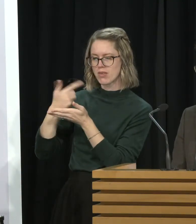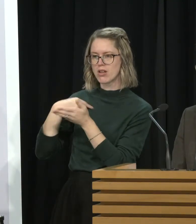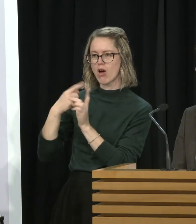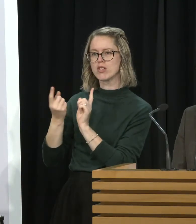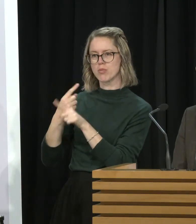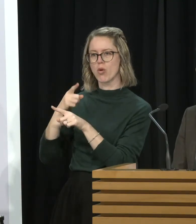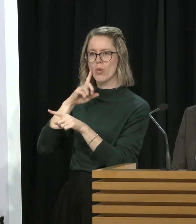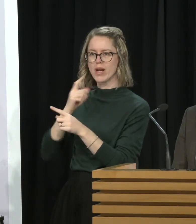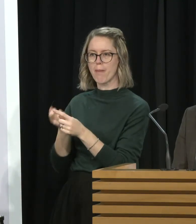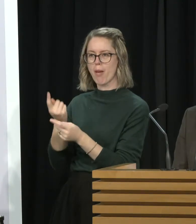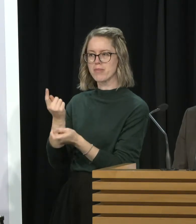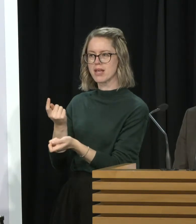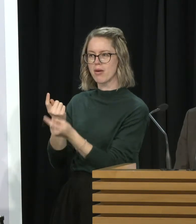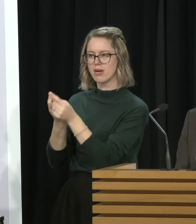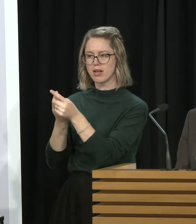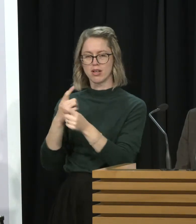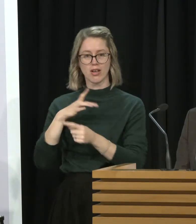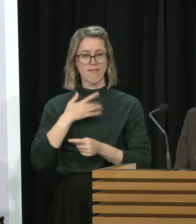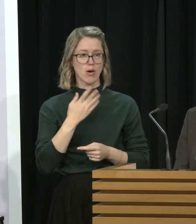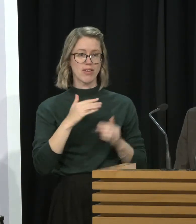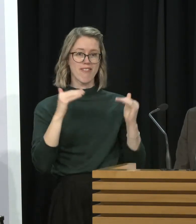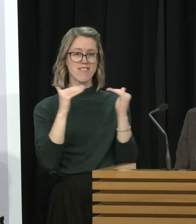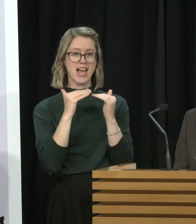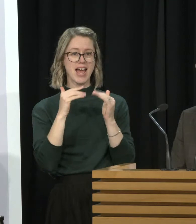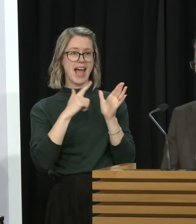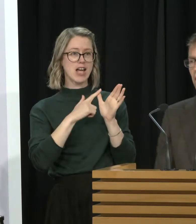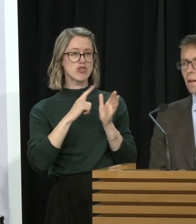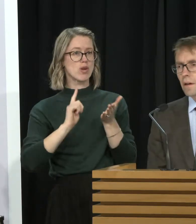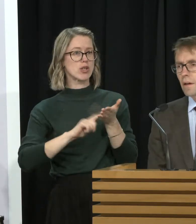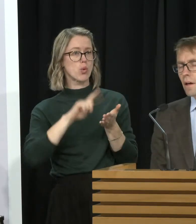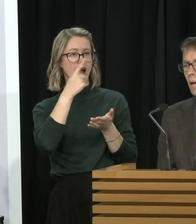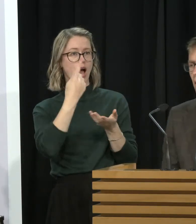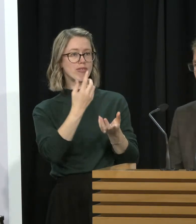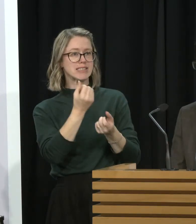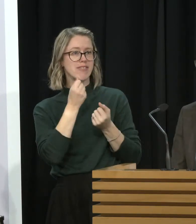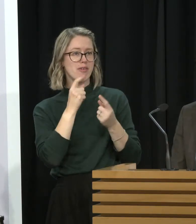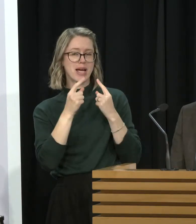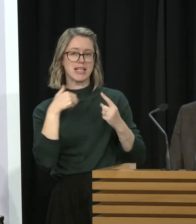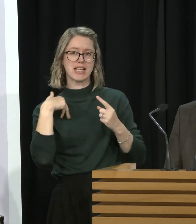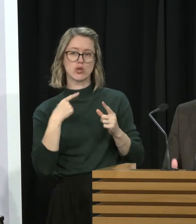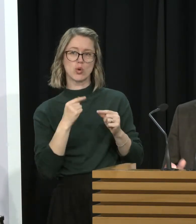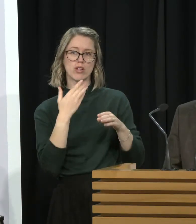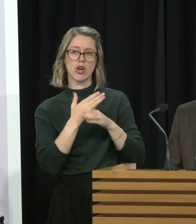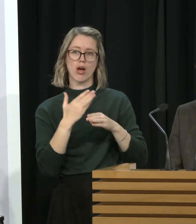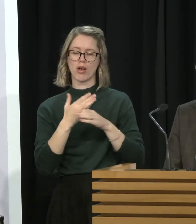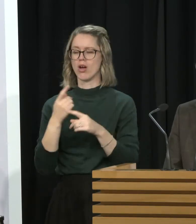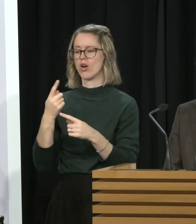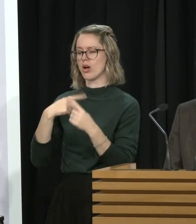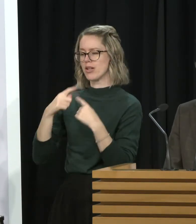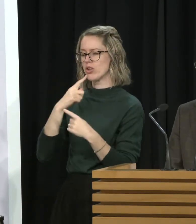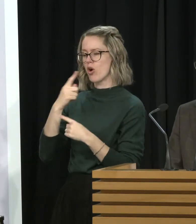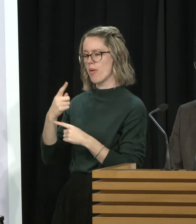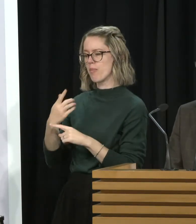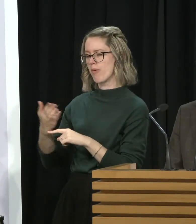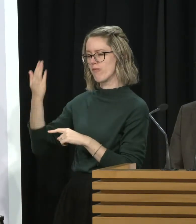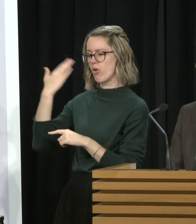respond to those as they do arise. The fair criticism that he can't get the information he requires to do his job? I'll just go back to the comment I made where we're focused on